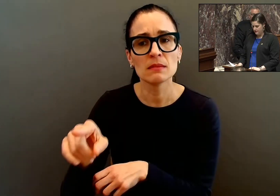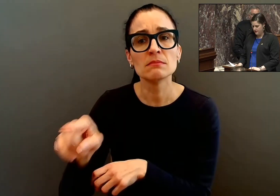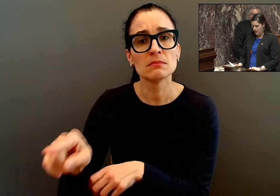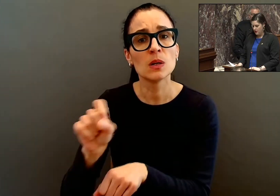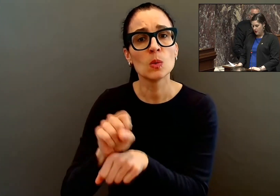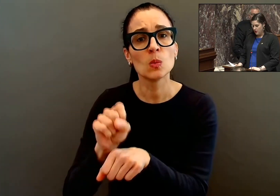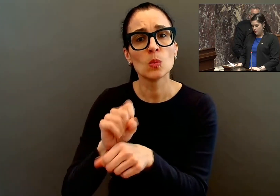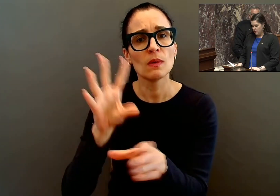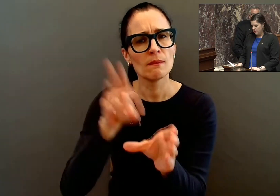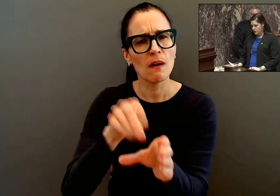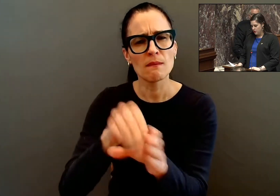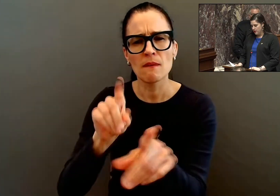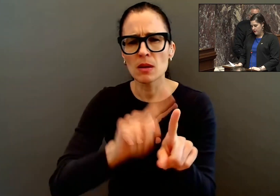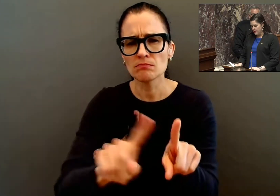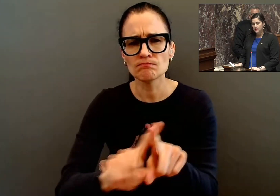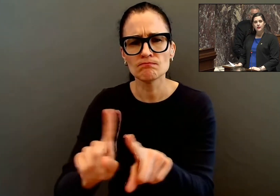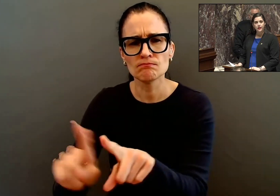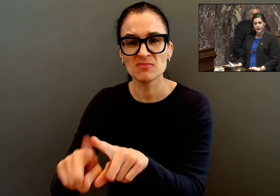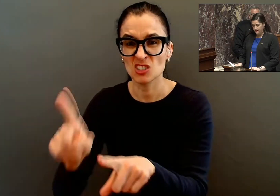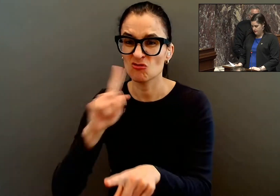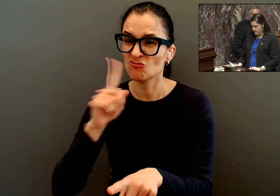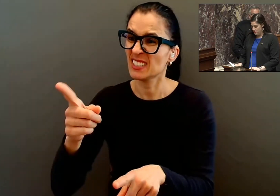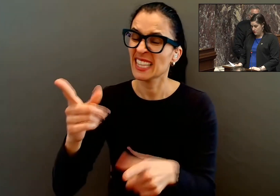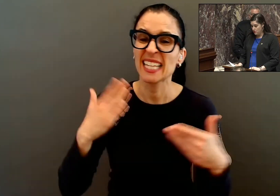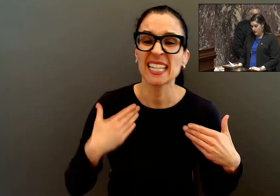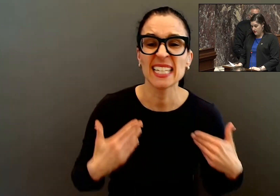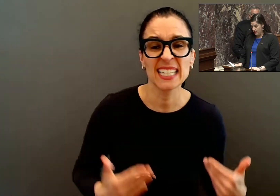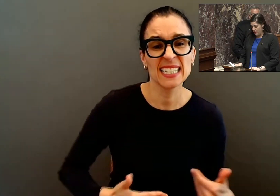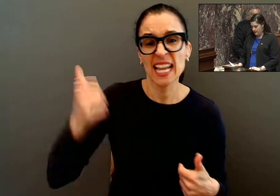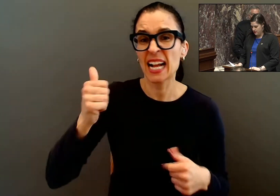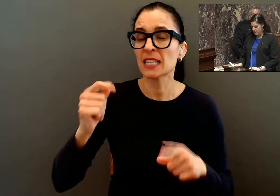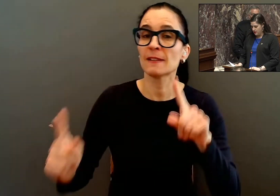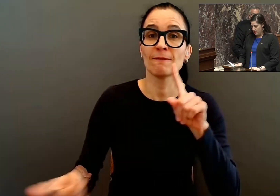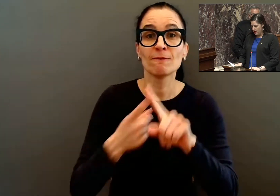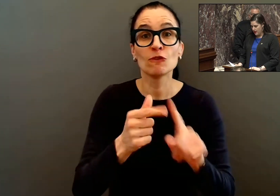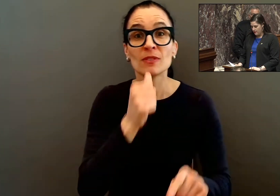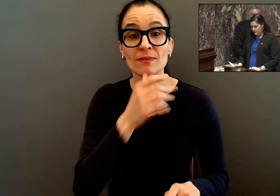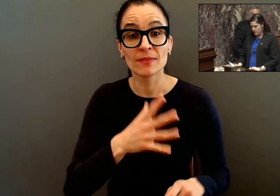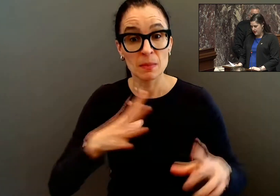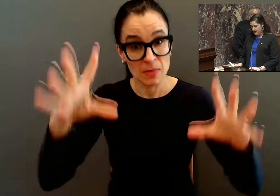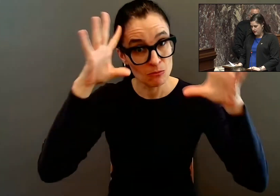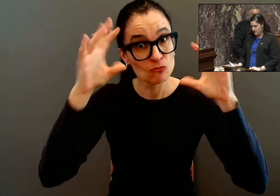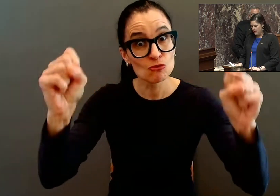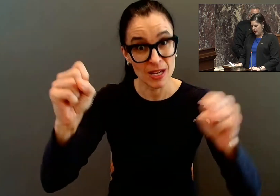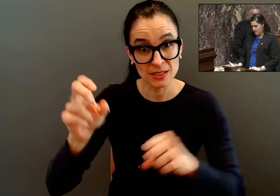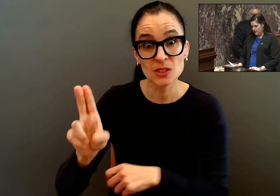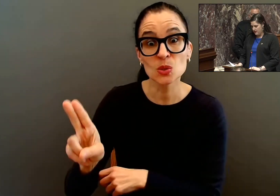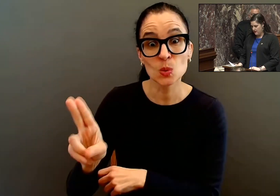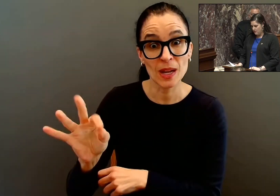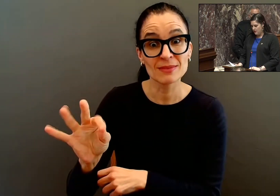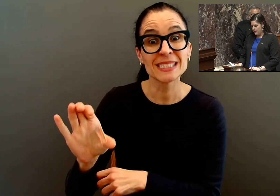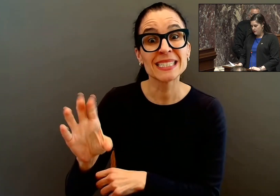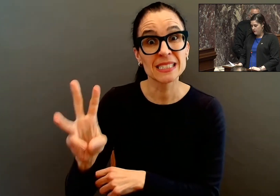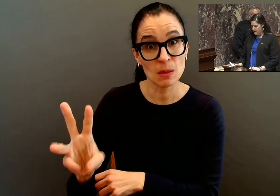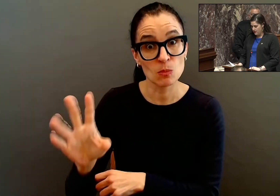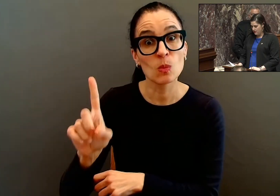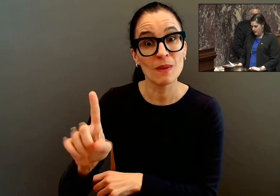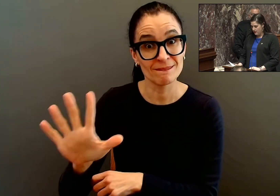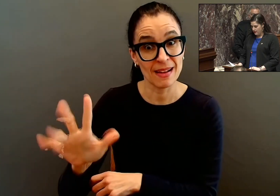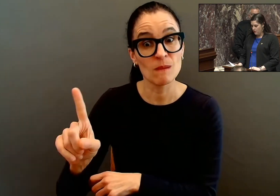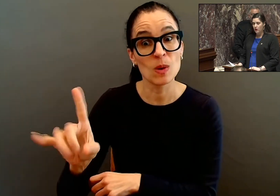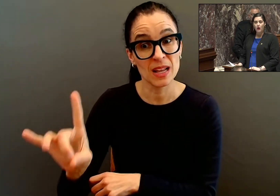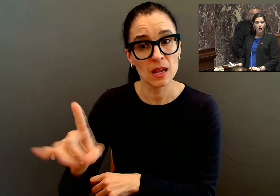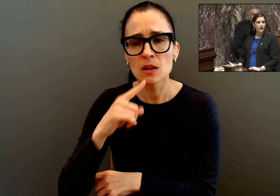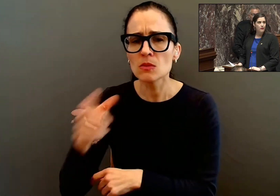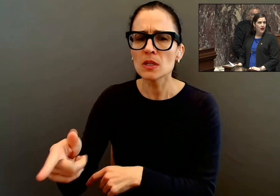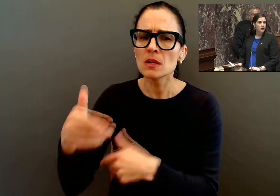1518. She was a truly authentic leader. She was one of a kind. She had nothing but empathy that made people feel